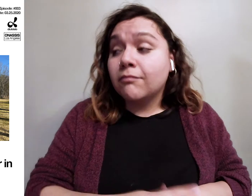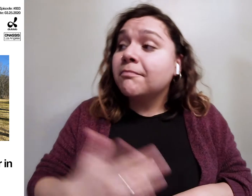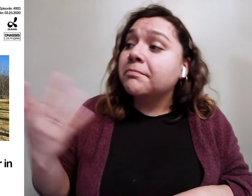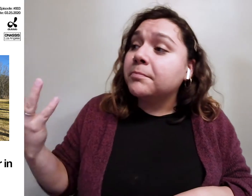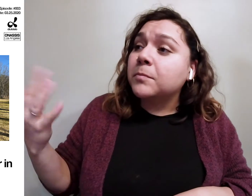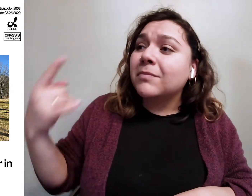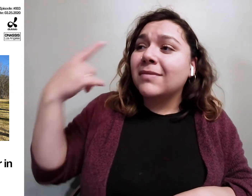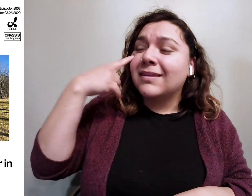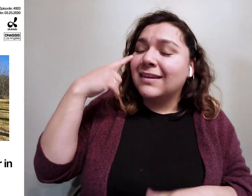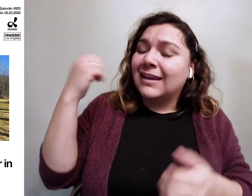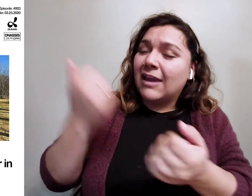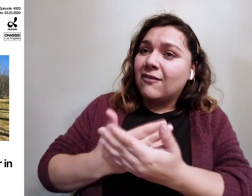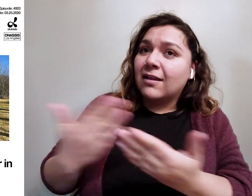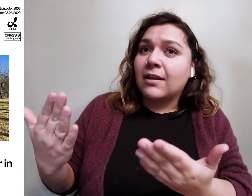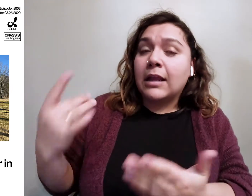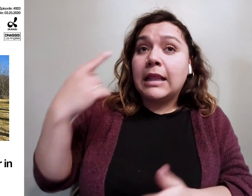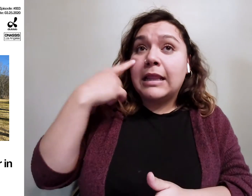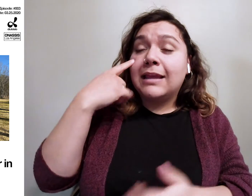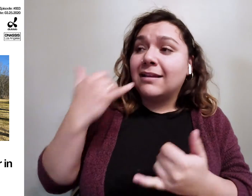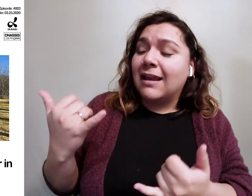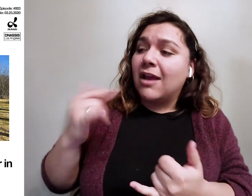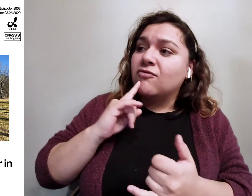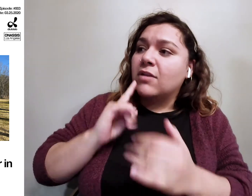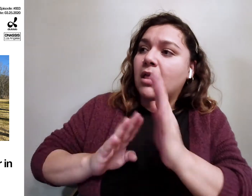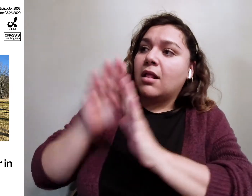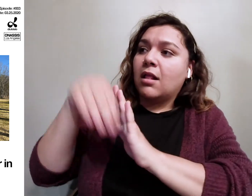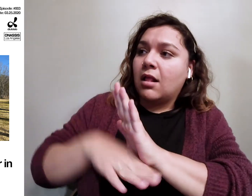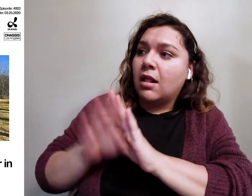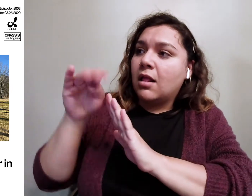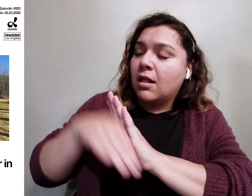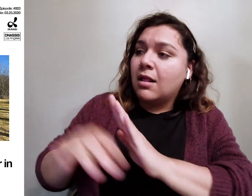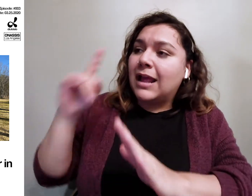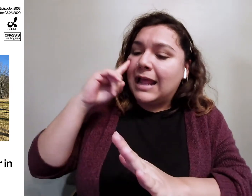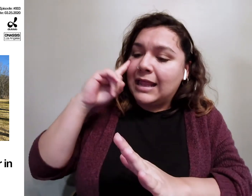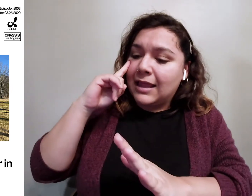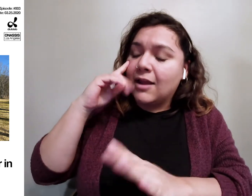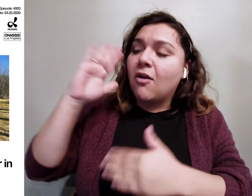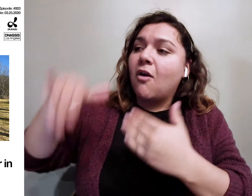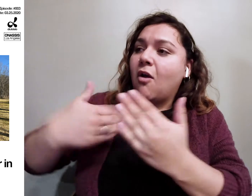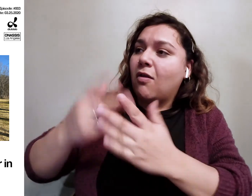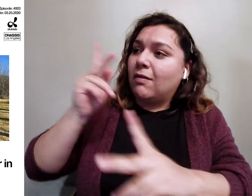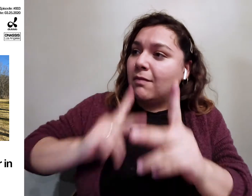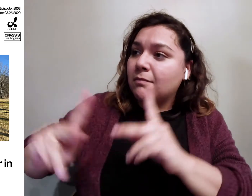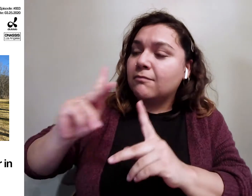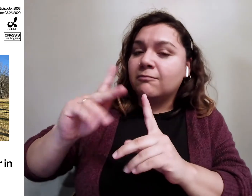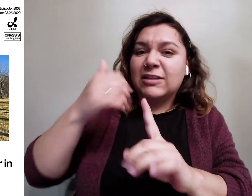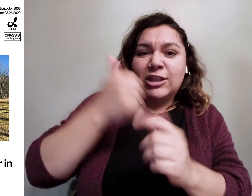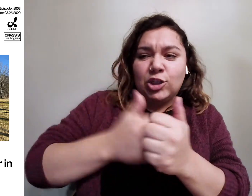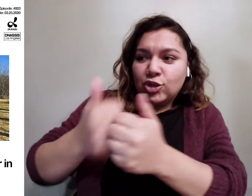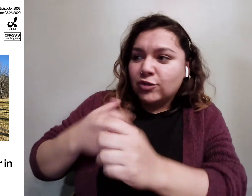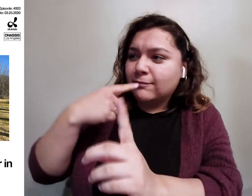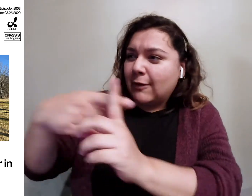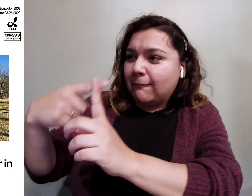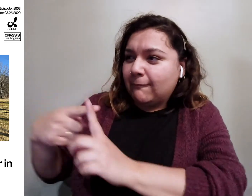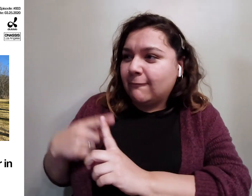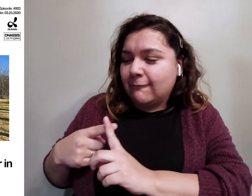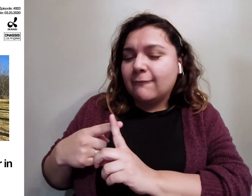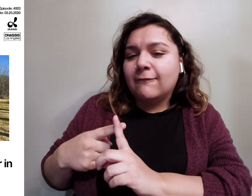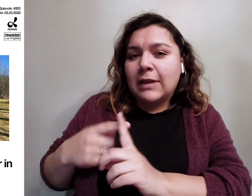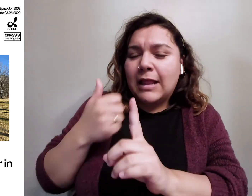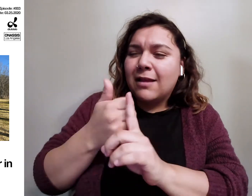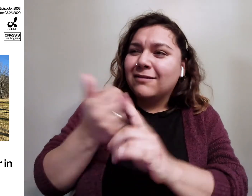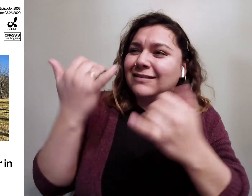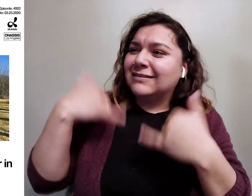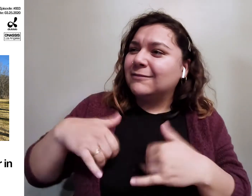Well, I think I think that we're so up and down. I think that every single person is positive and